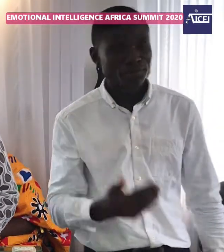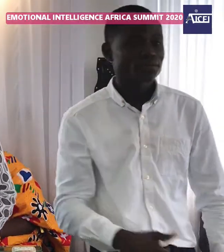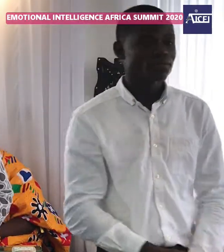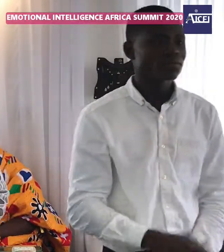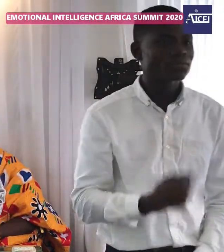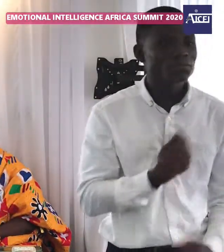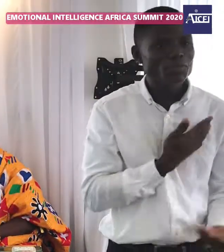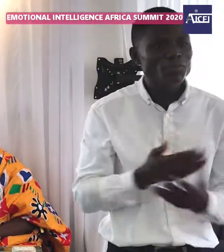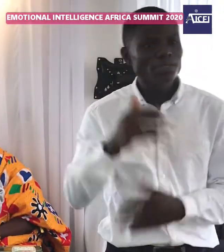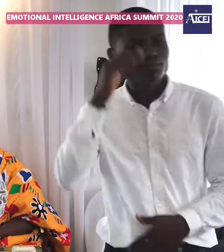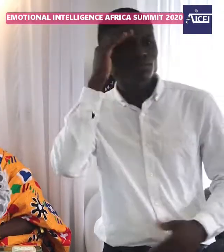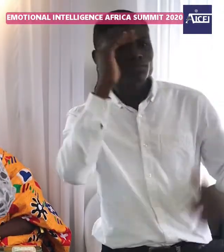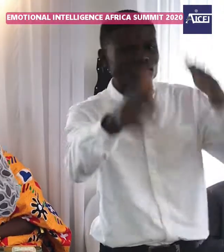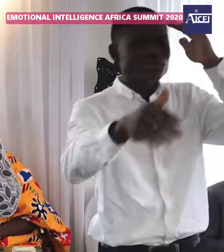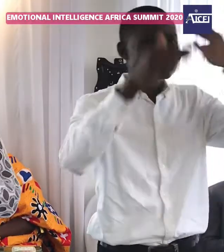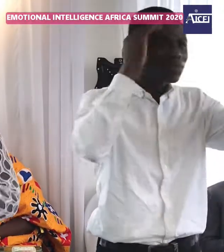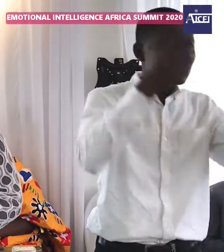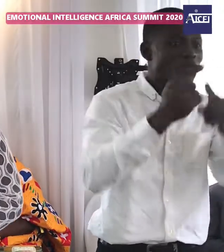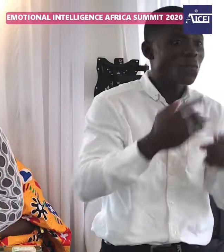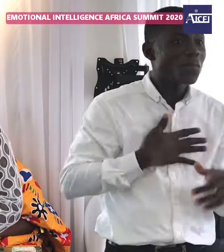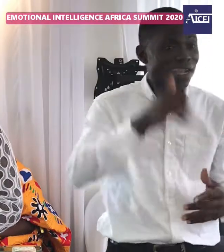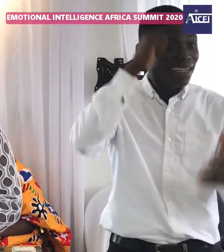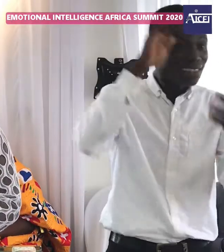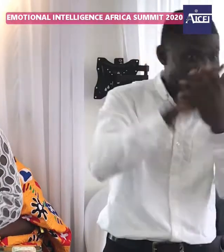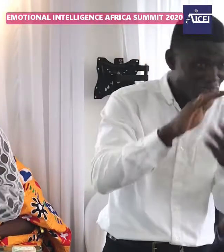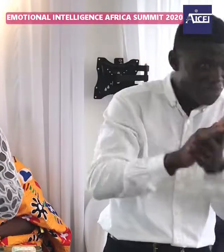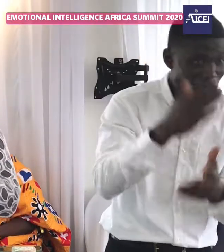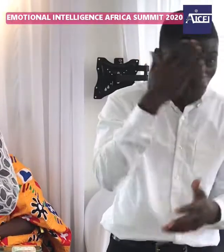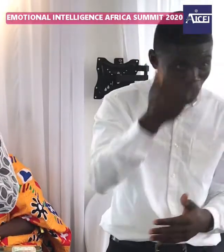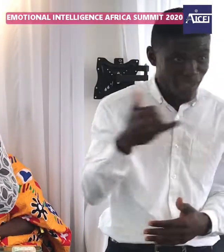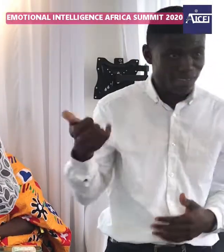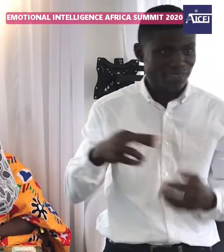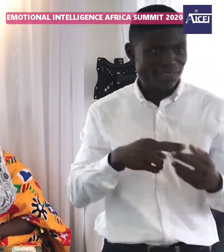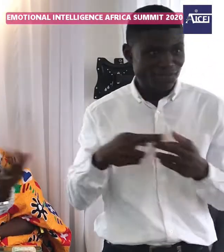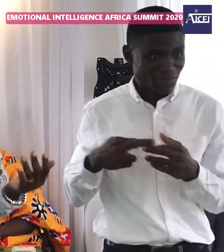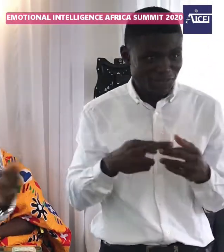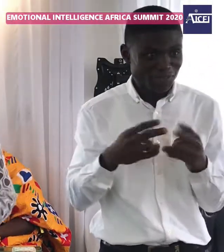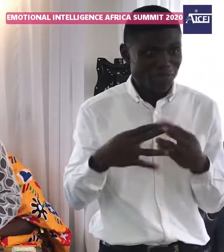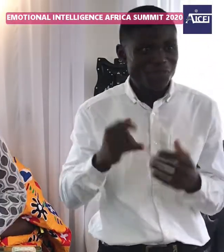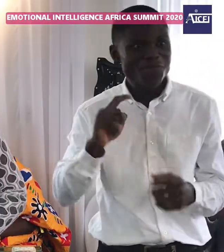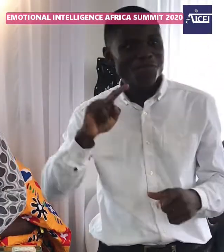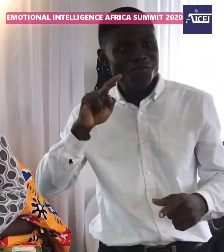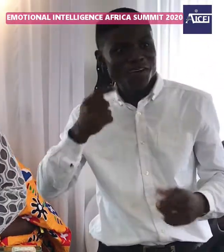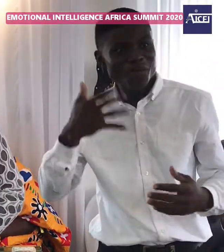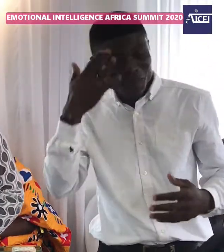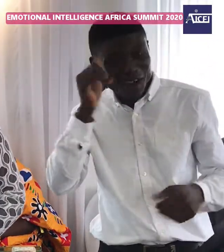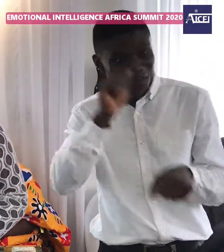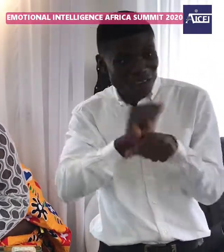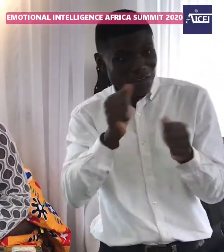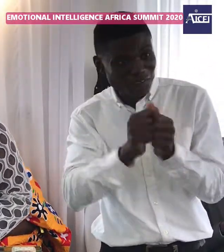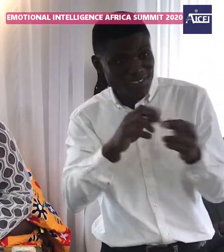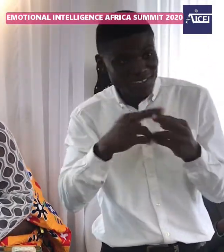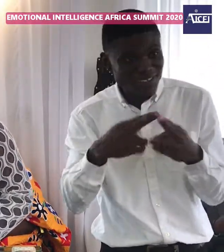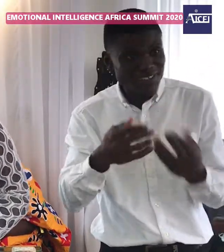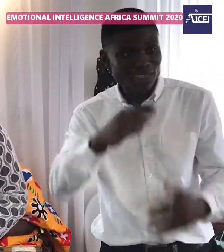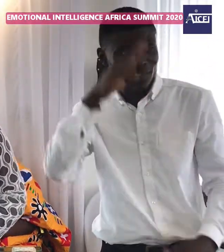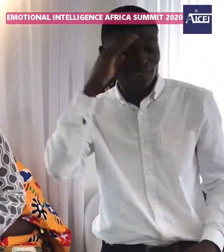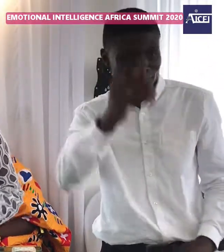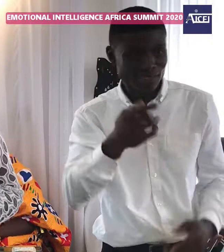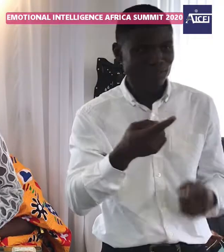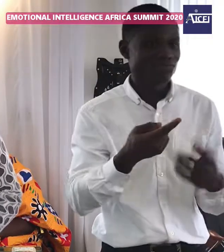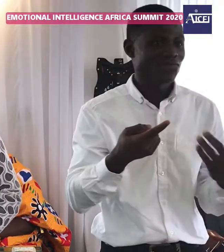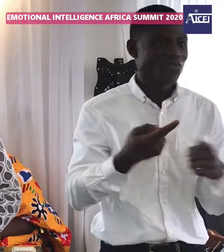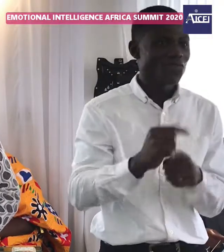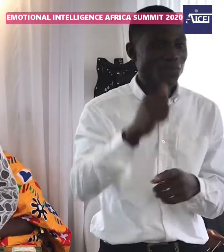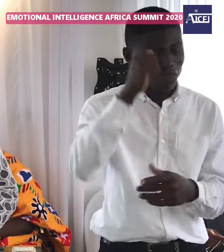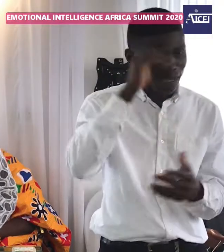I bring you greetings from my husband. Because I'm a relationship person, I'll have to start with his greetings for all of you and